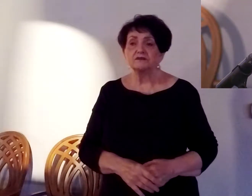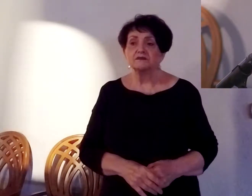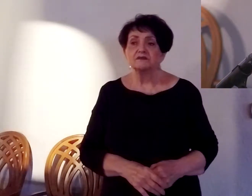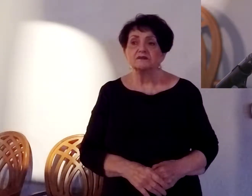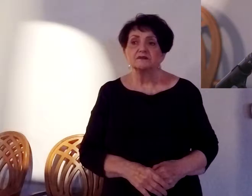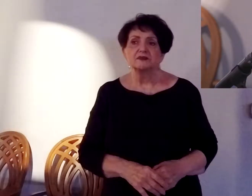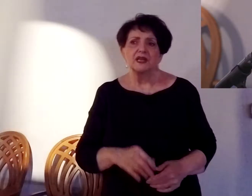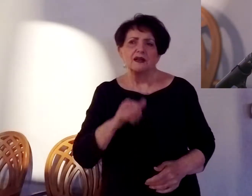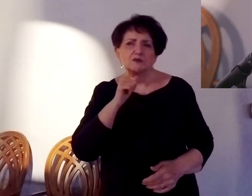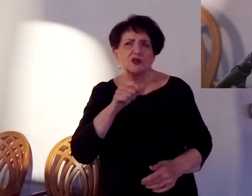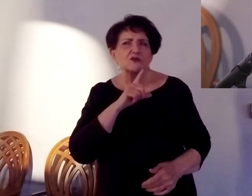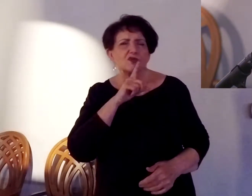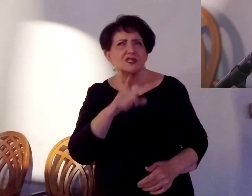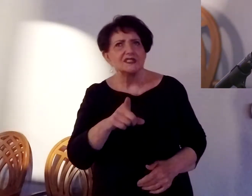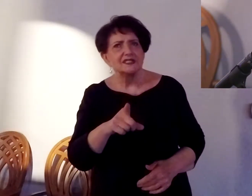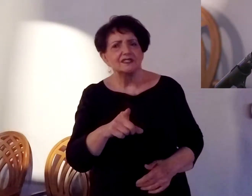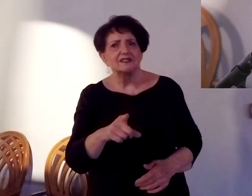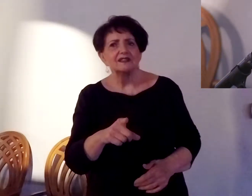I've not really